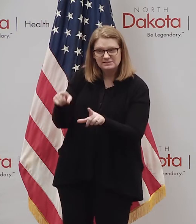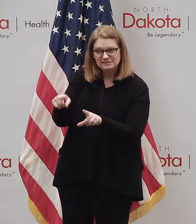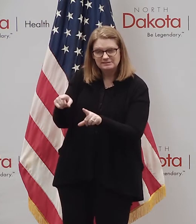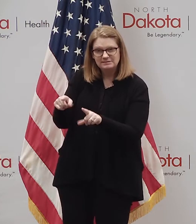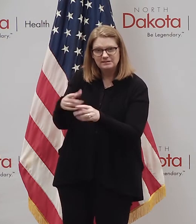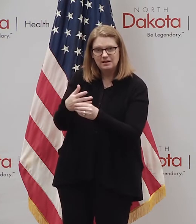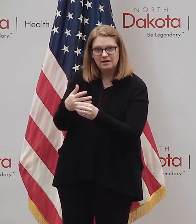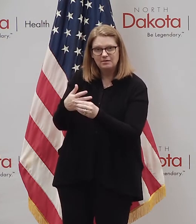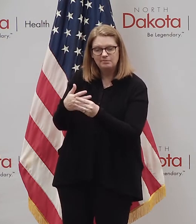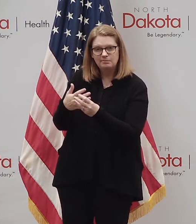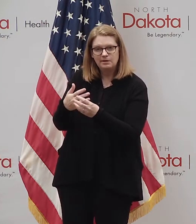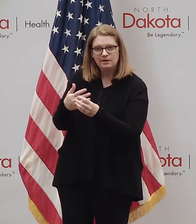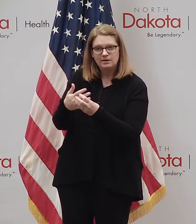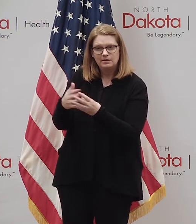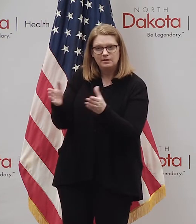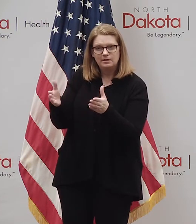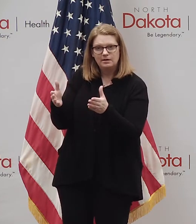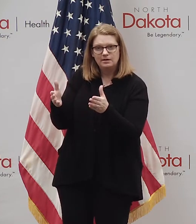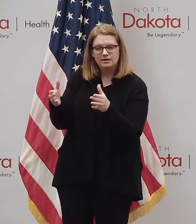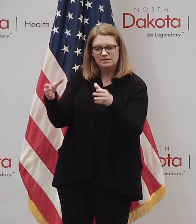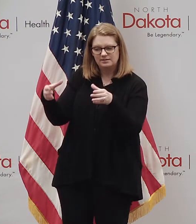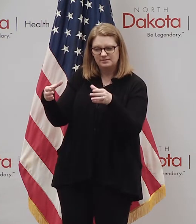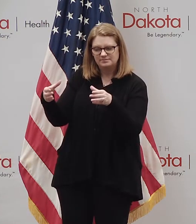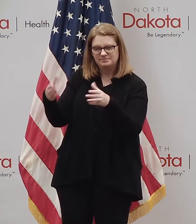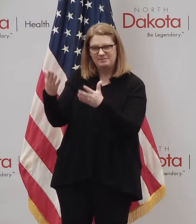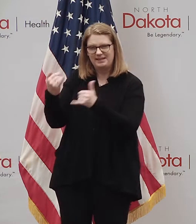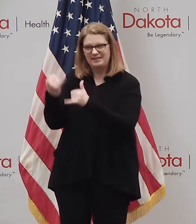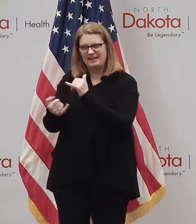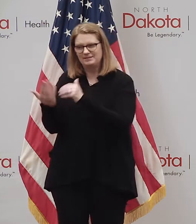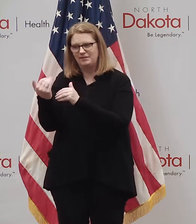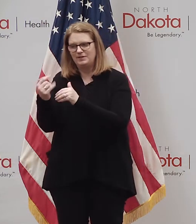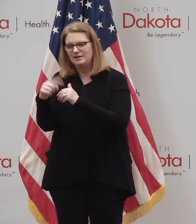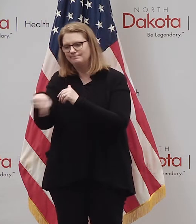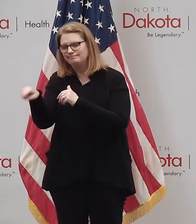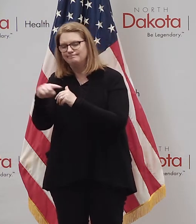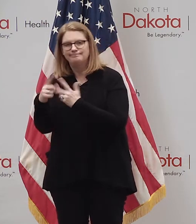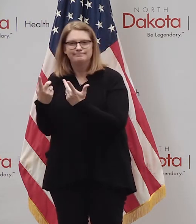we get done with the last 15 of these, may find out that